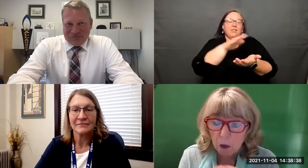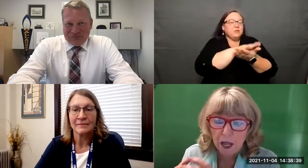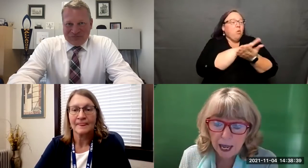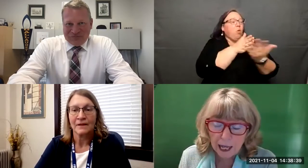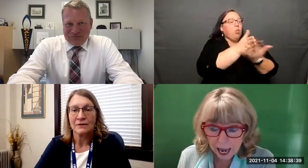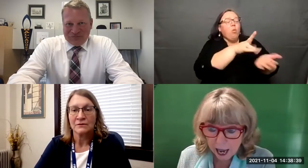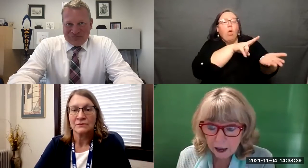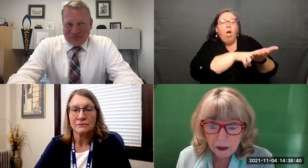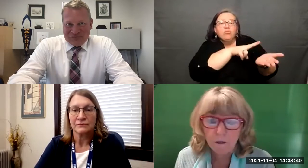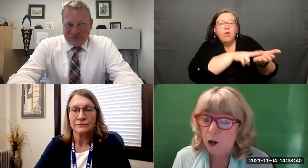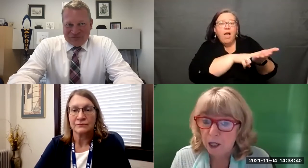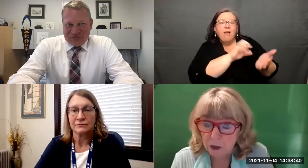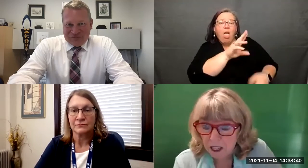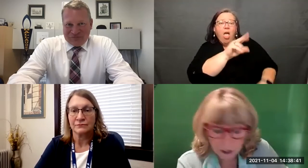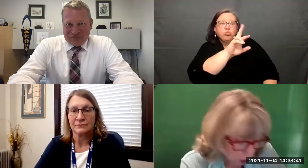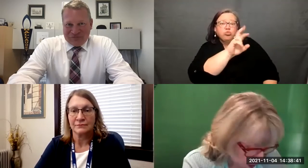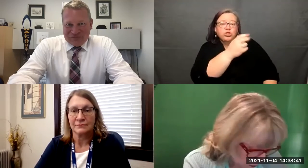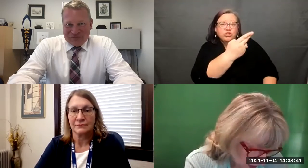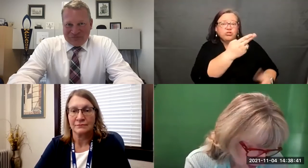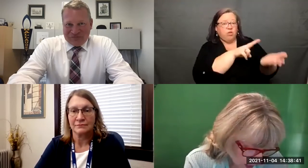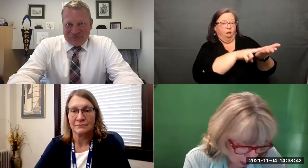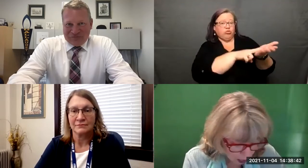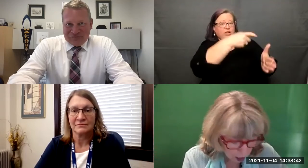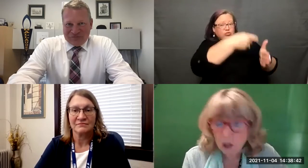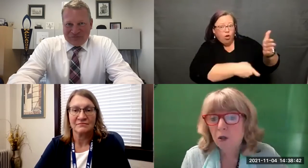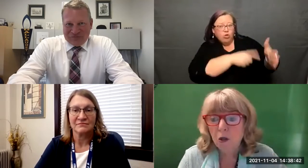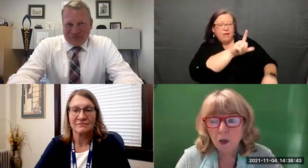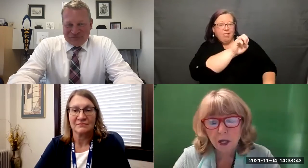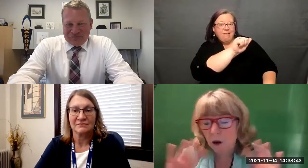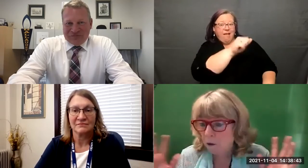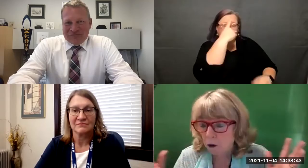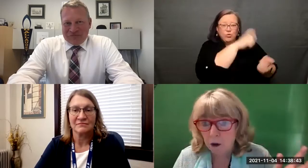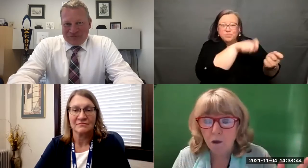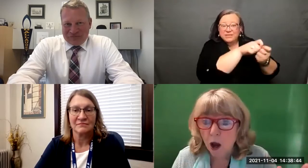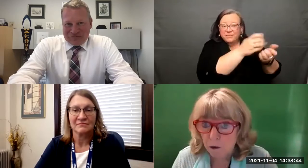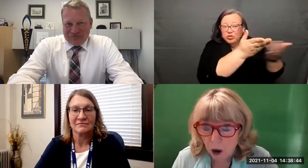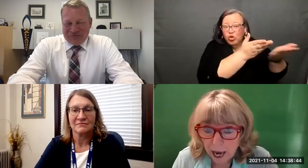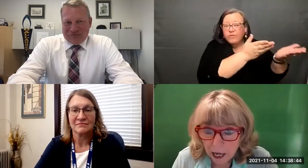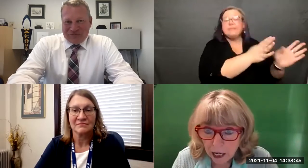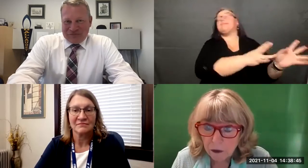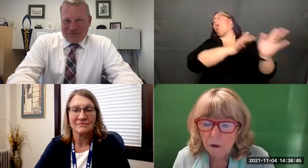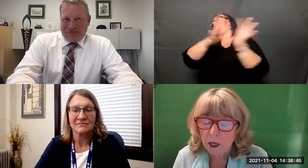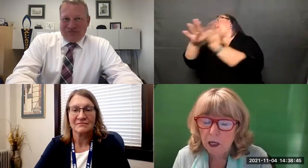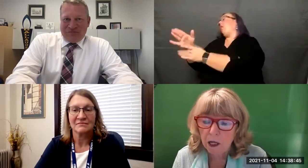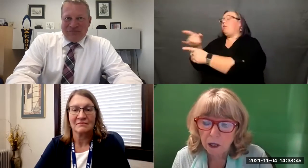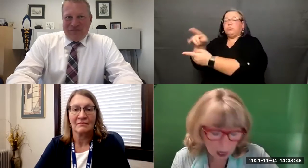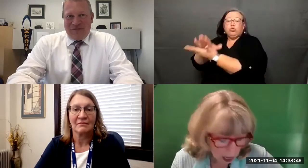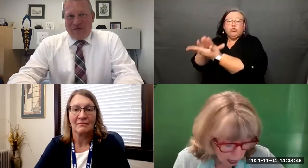the LEA for a specific service, to schools that offered a broad variety of services,